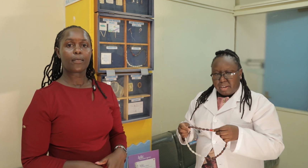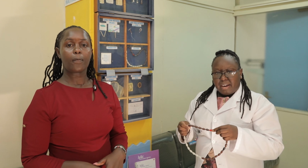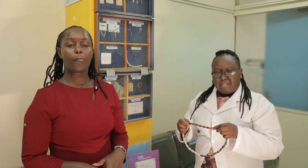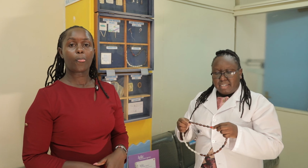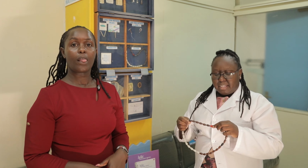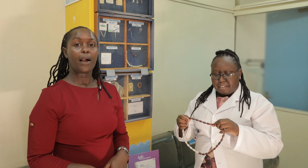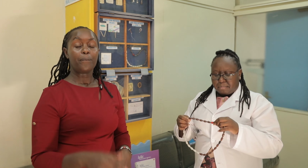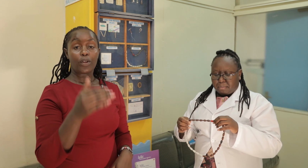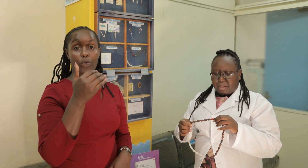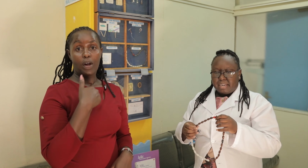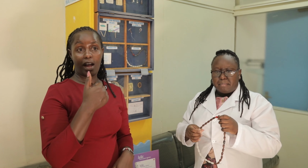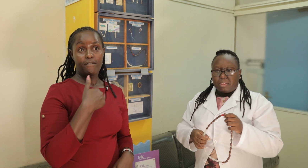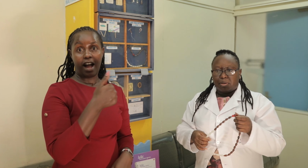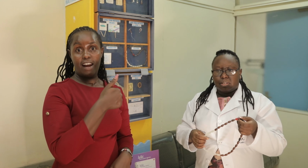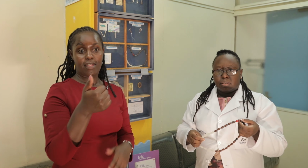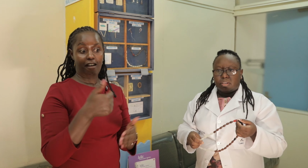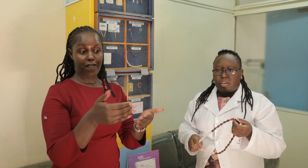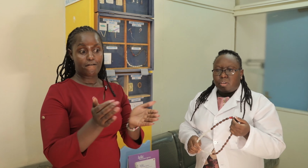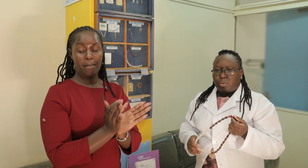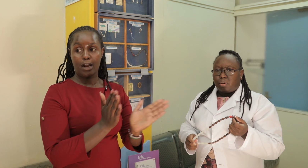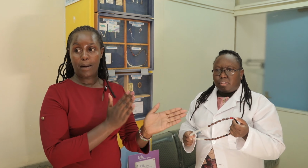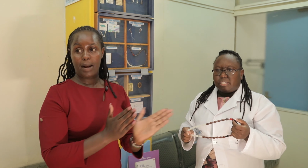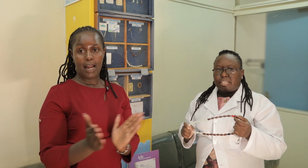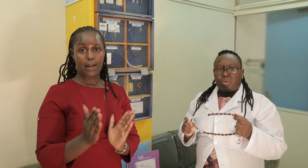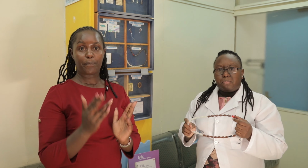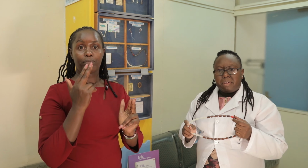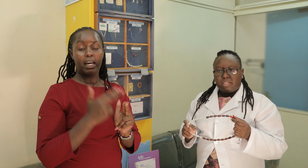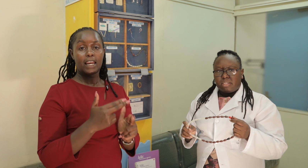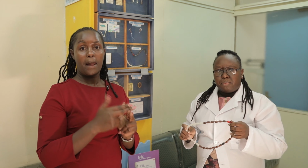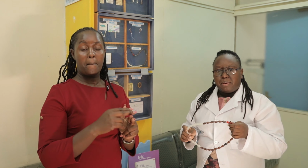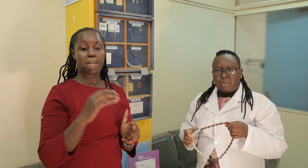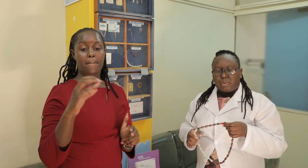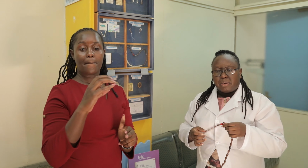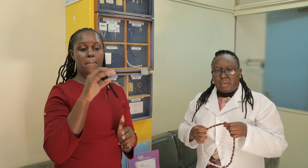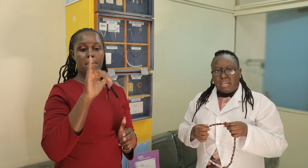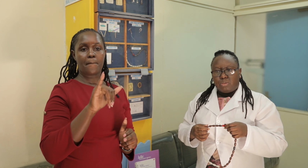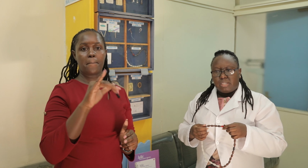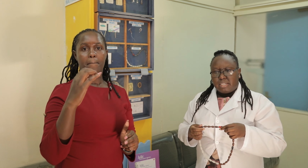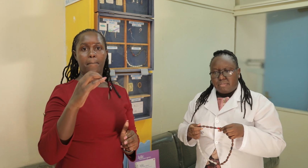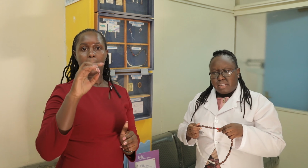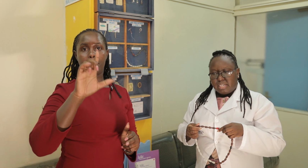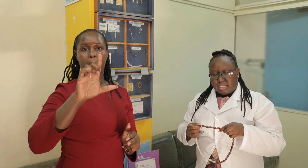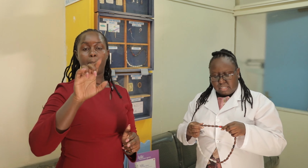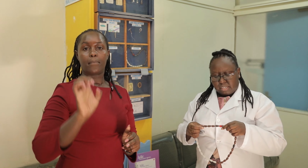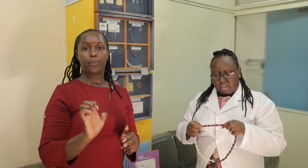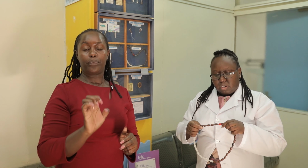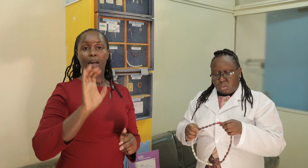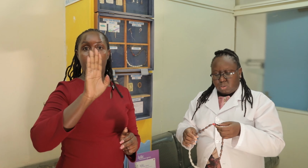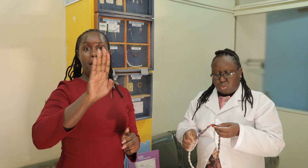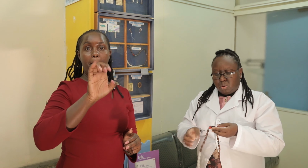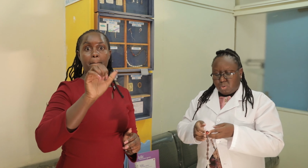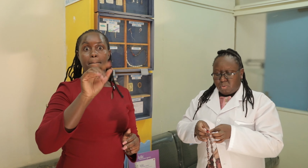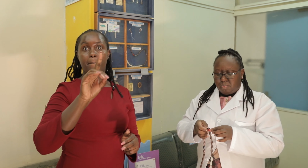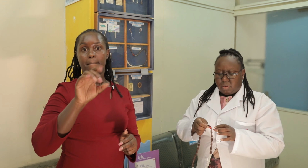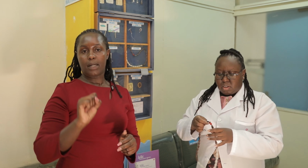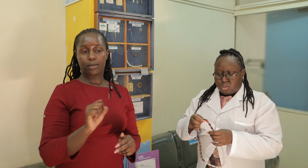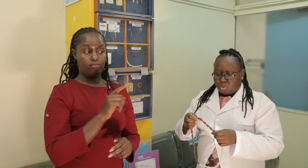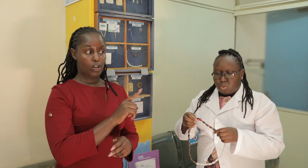So we have another family planning method called the cycle beads, where you calculate your safe days